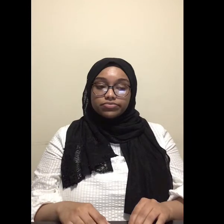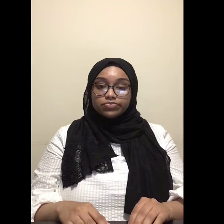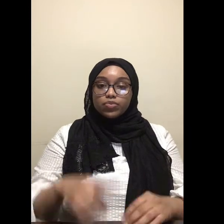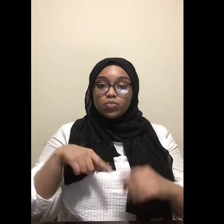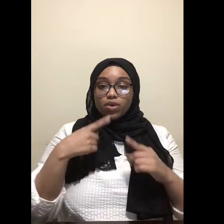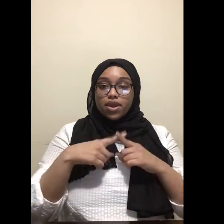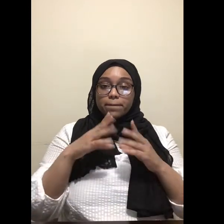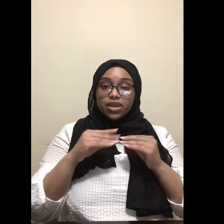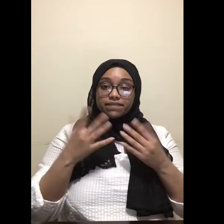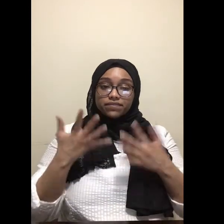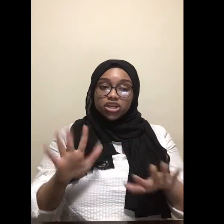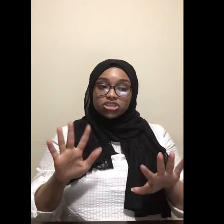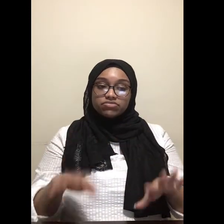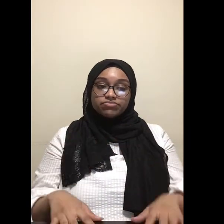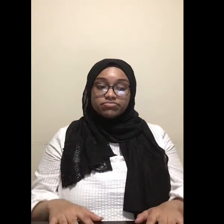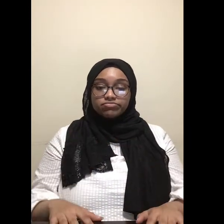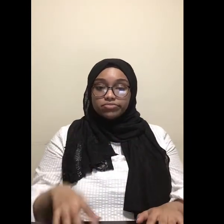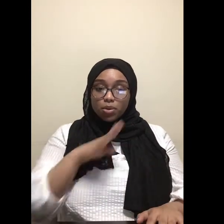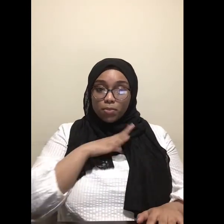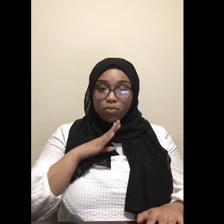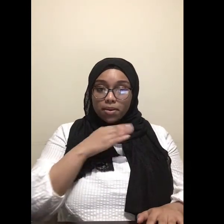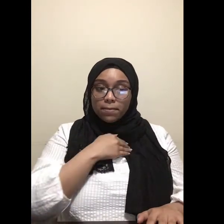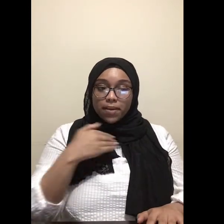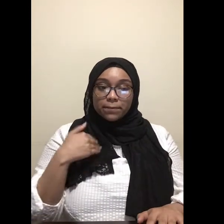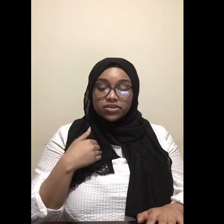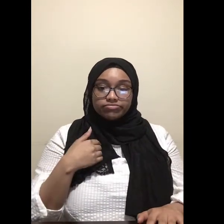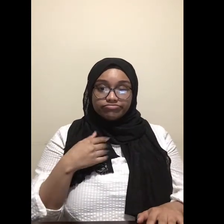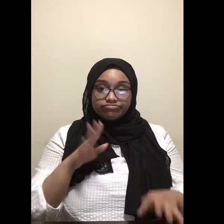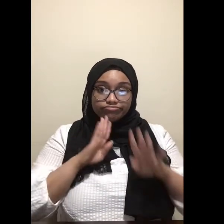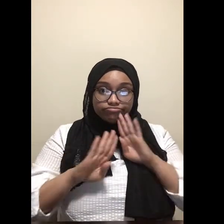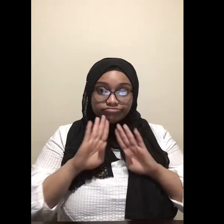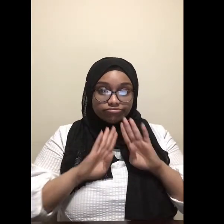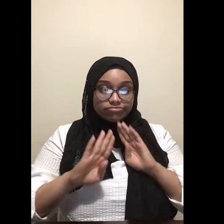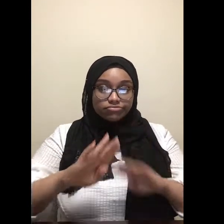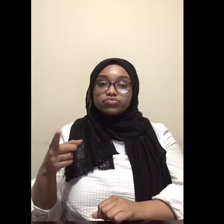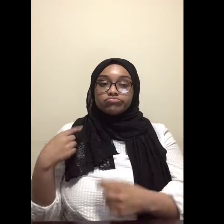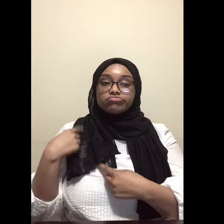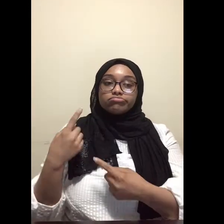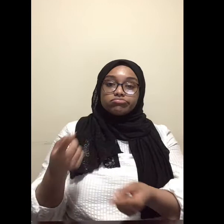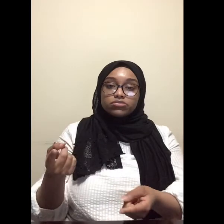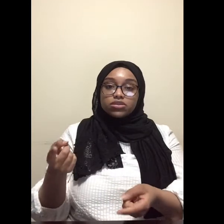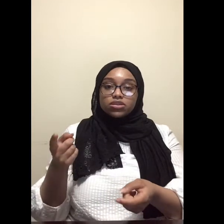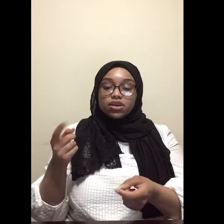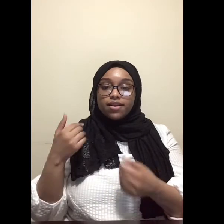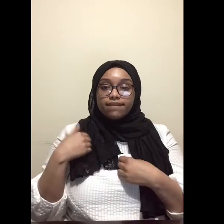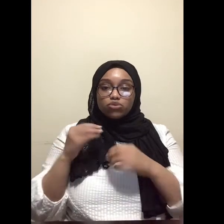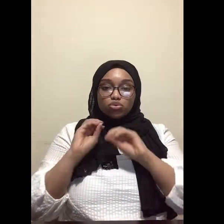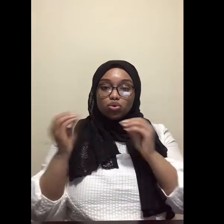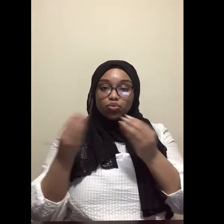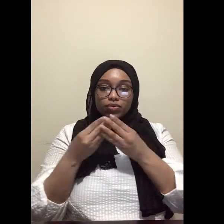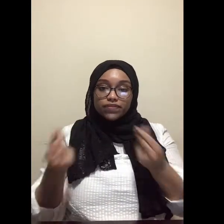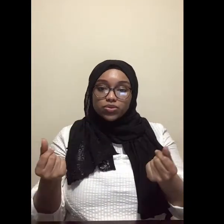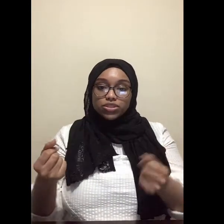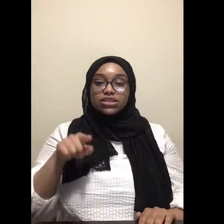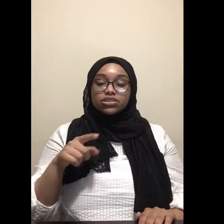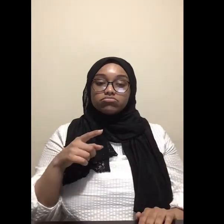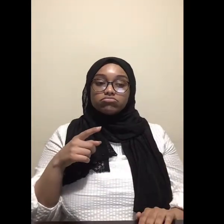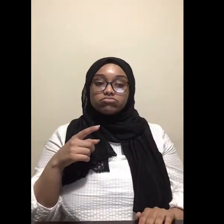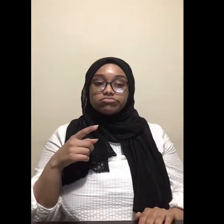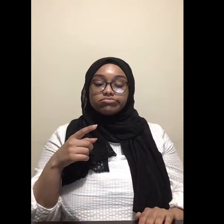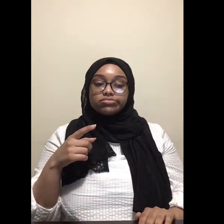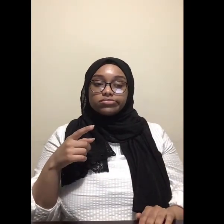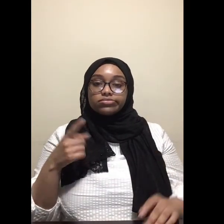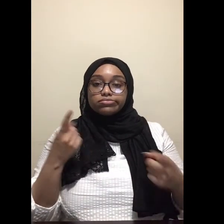their opinions. At the end of your past two meetings, other board members have been frustrated and you've come to no